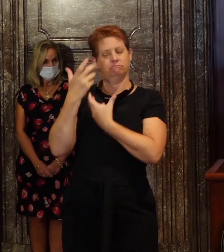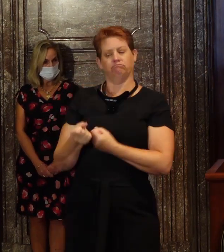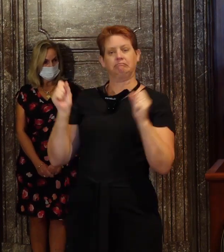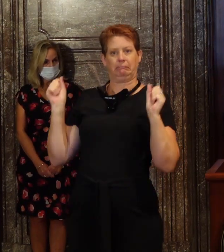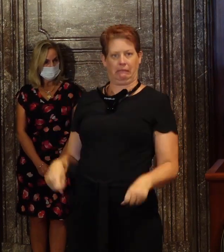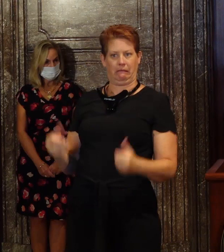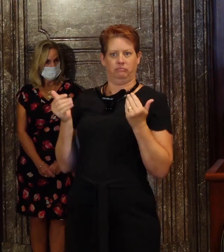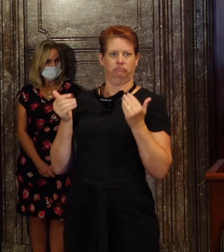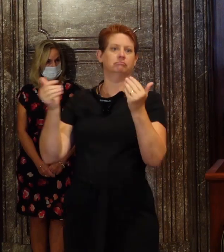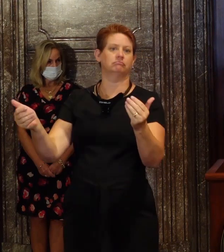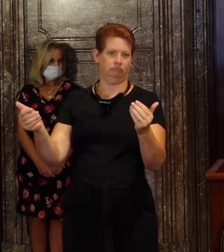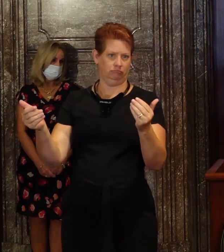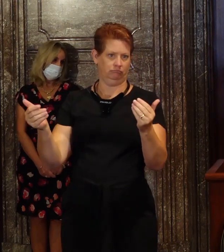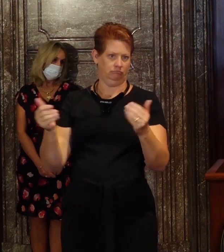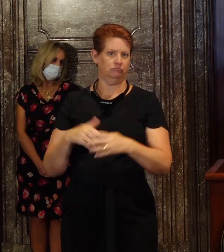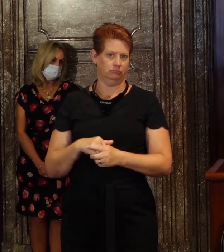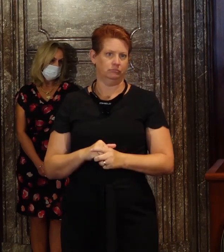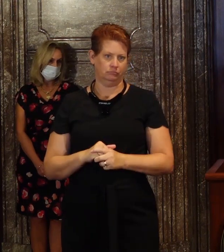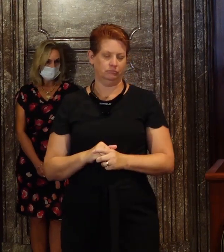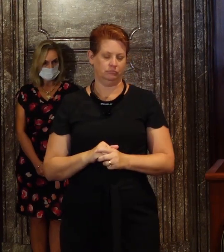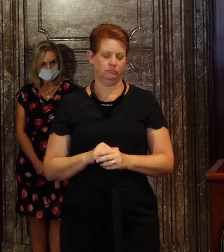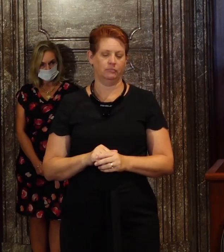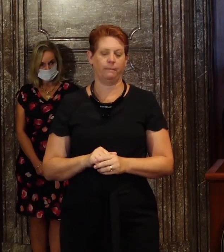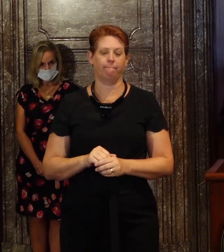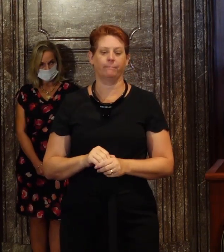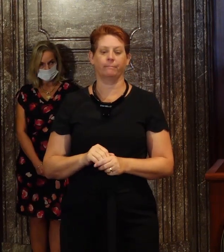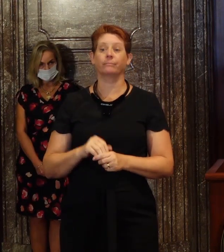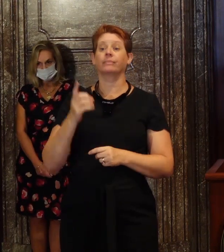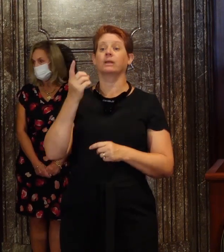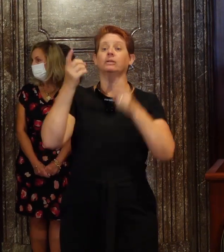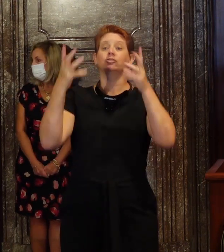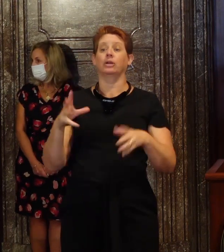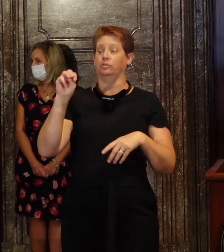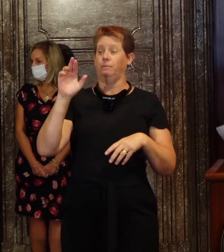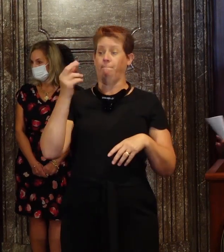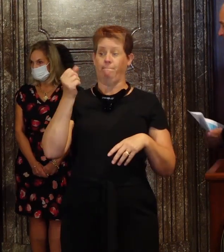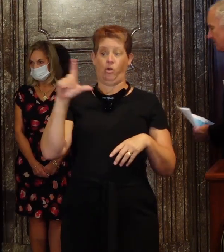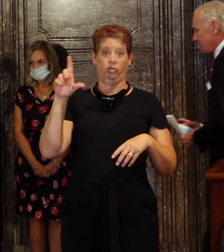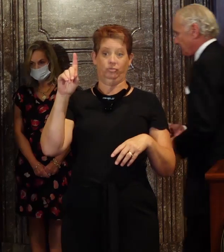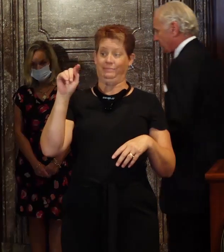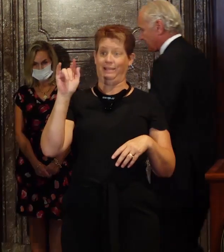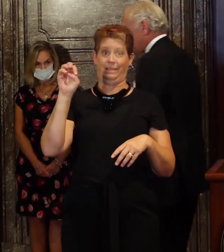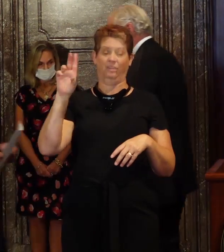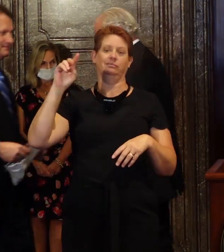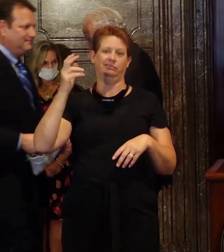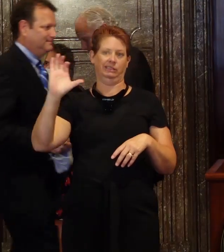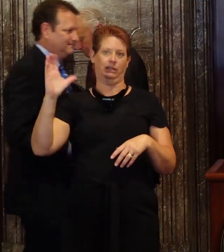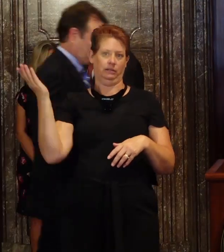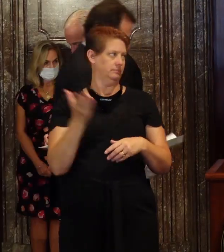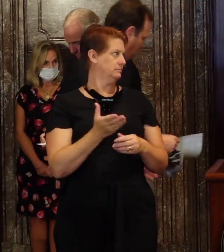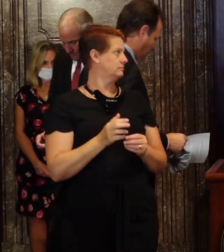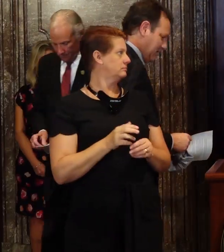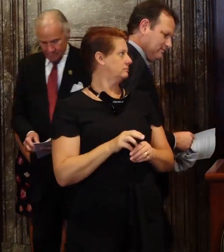accomplish this and then move to the next step. Director Marshall Taylor, DHEC.